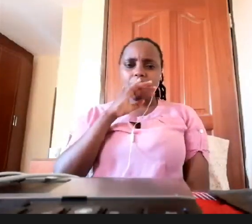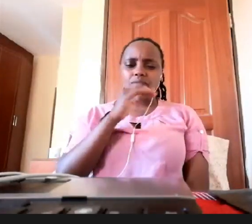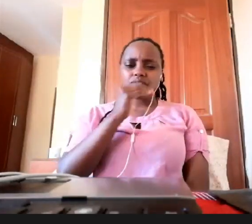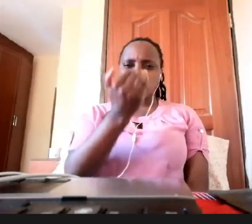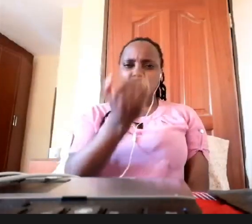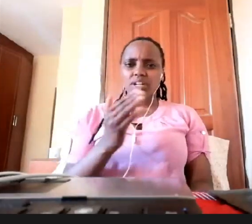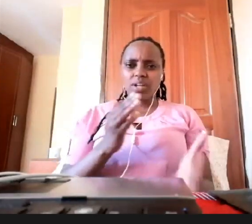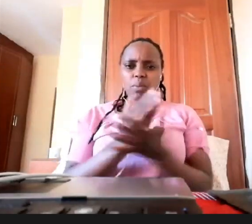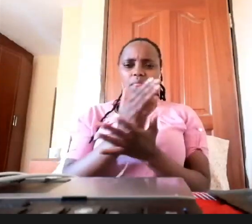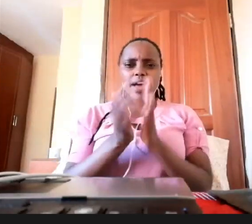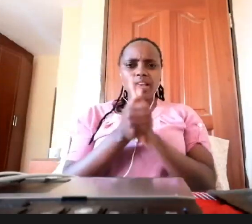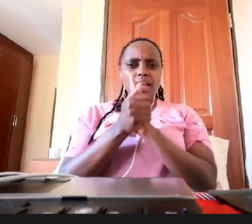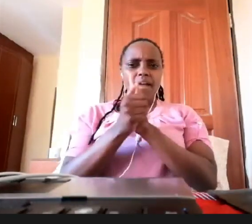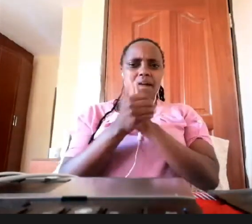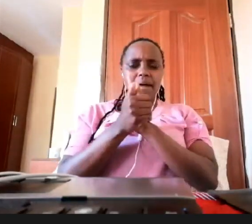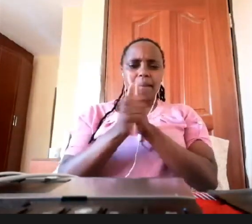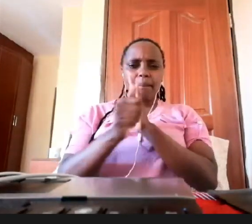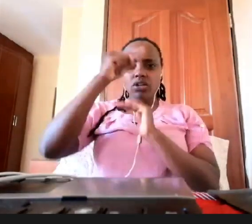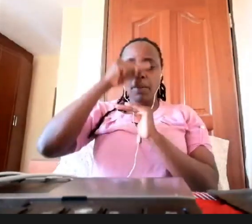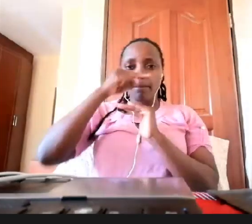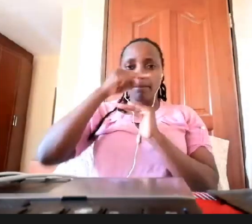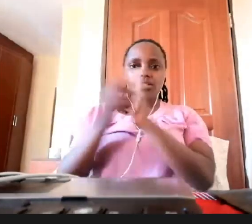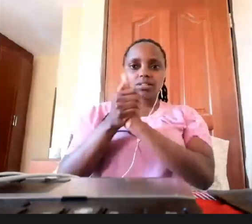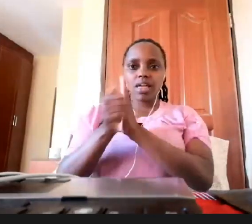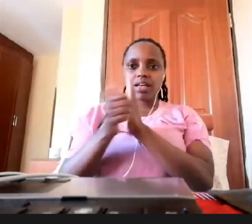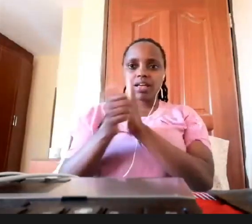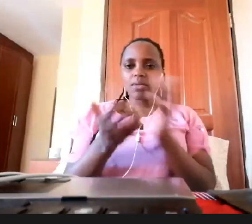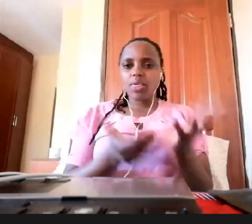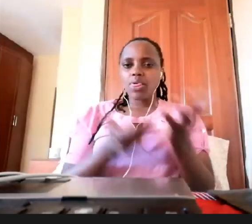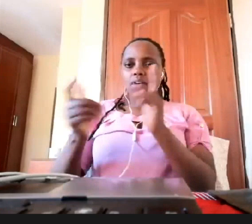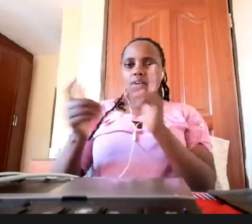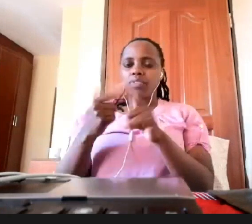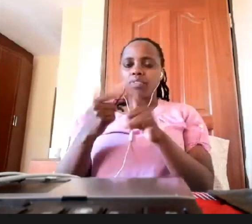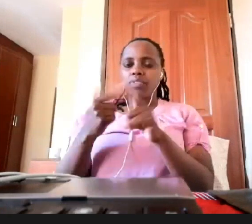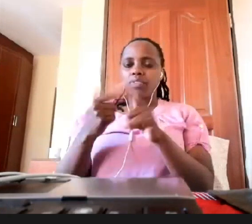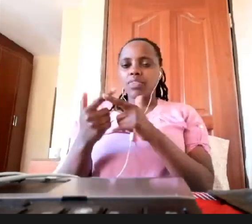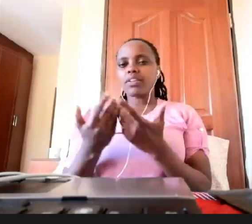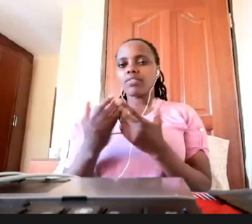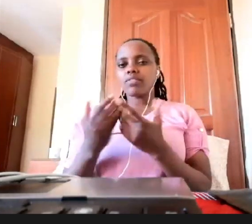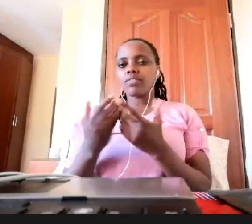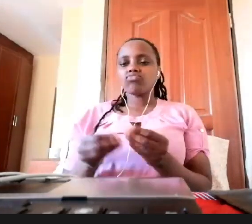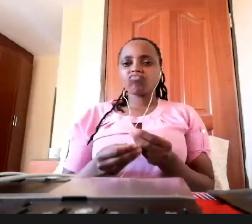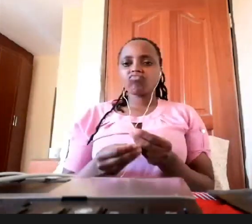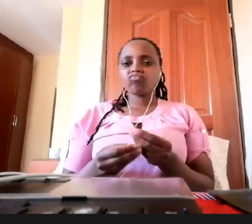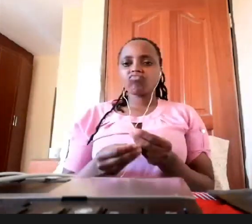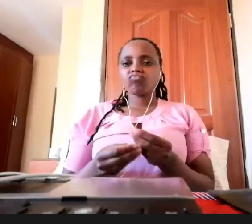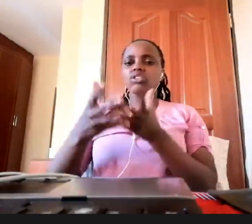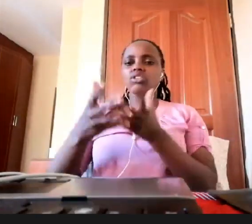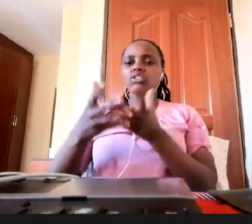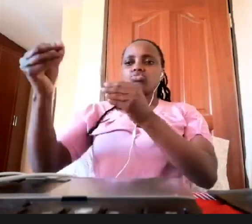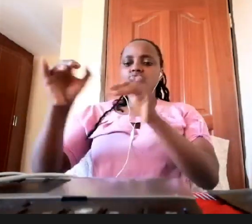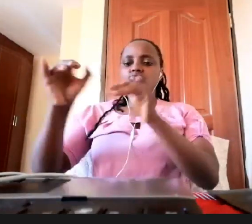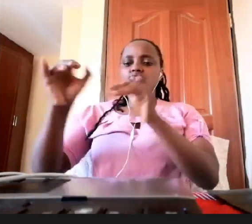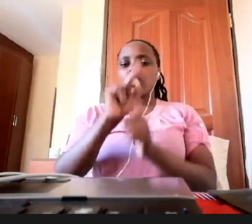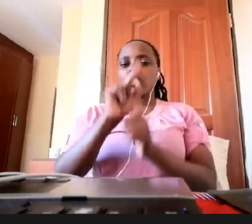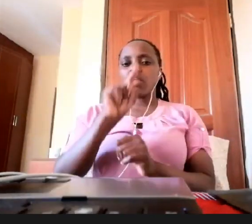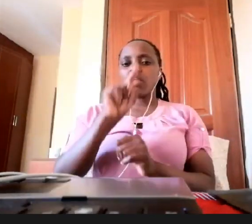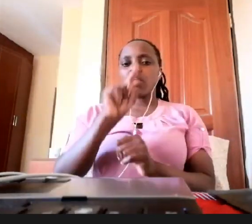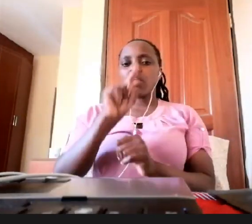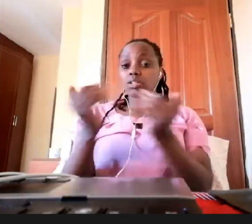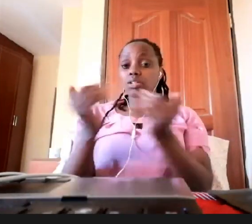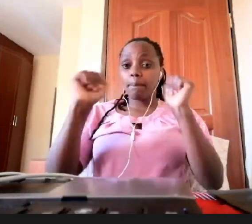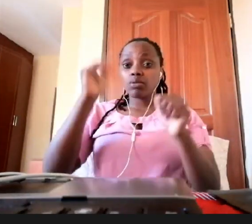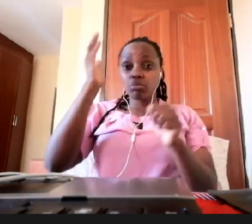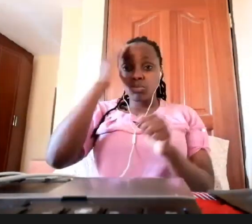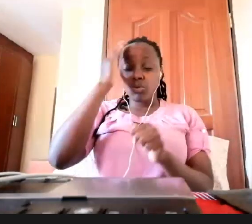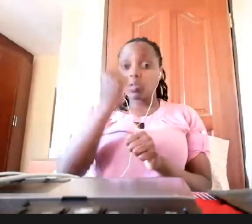rights expert, policy expert, and put them in the midst of 1,000 children, will they even know what to